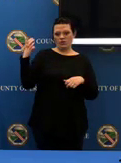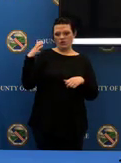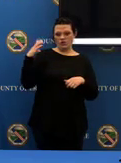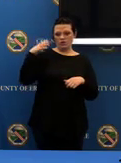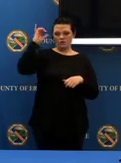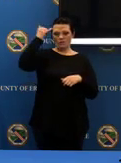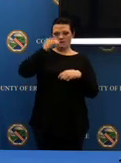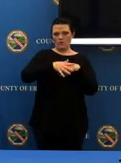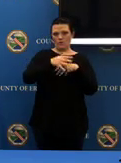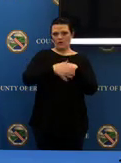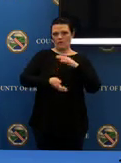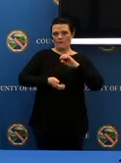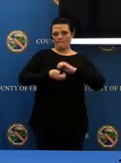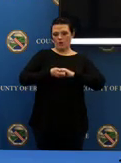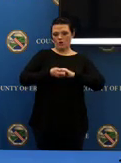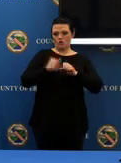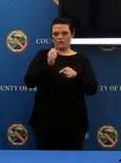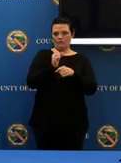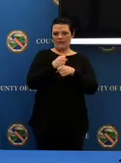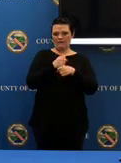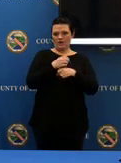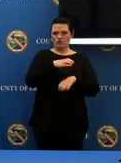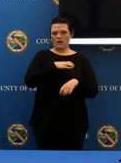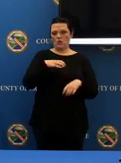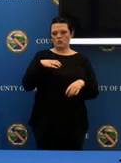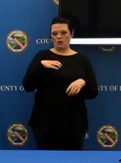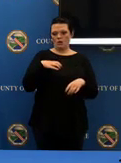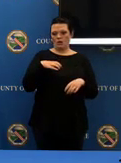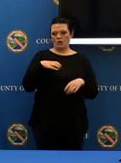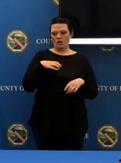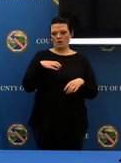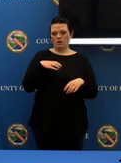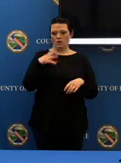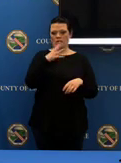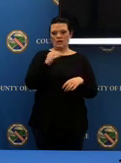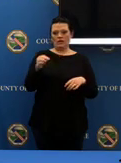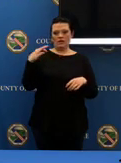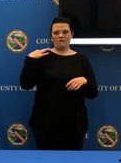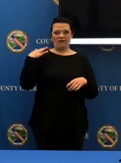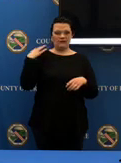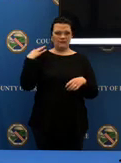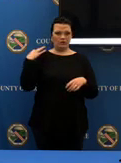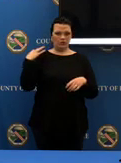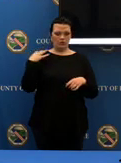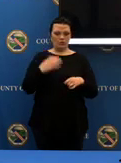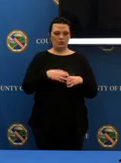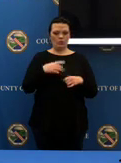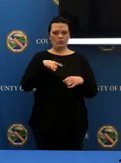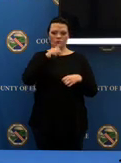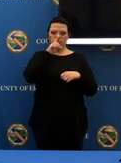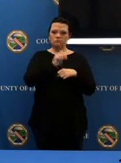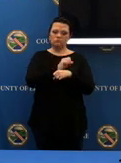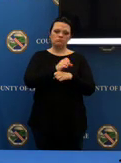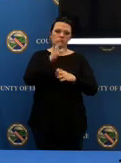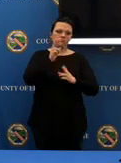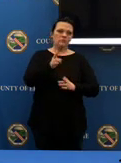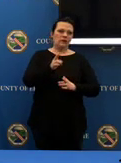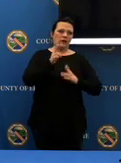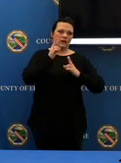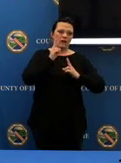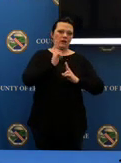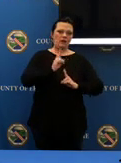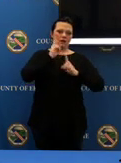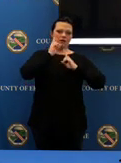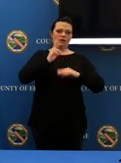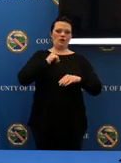the Buffalo-Niagara Partnership's Manufacturing Council, and a SCORE volunteer. I am truly honored that the county executive